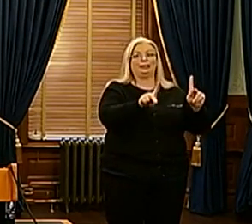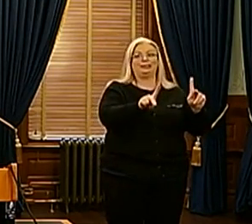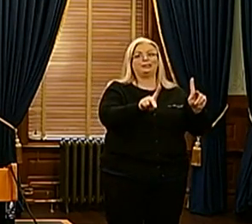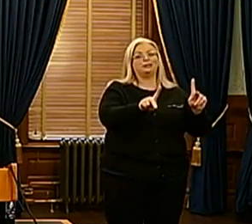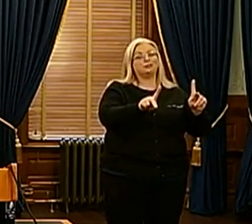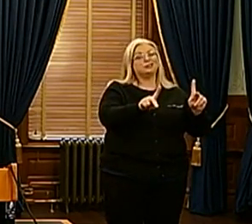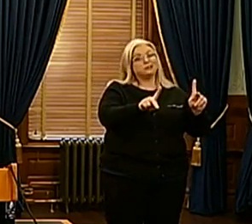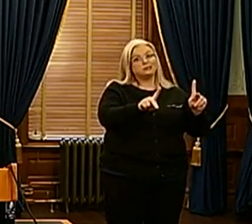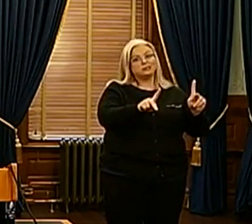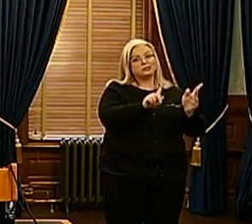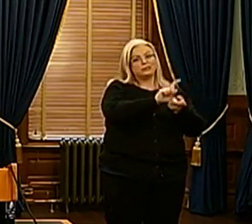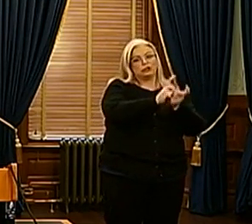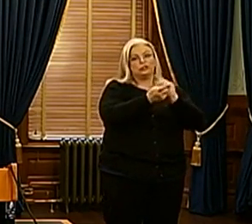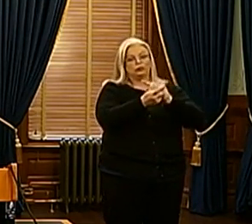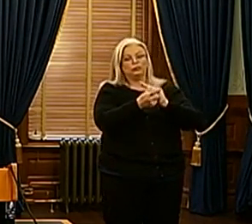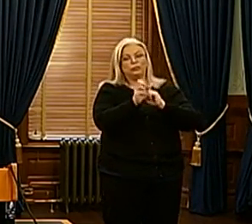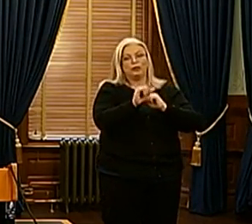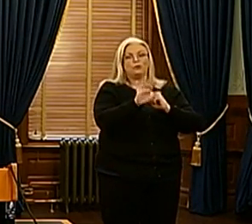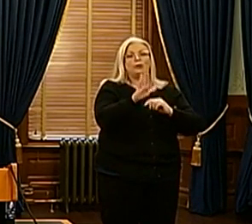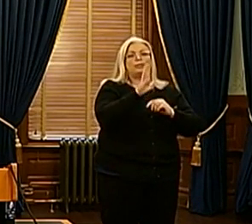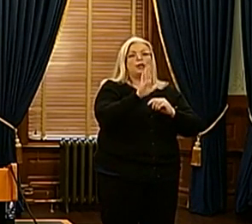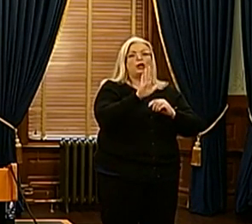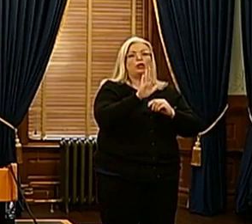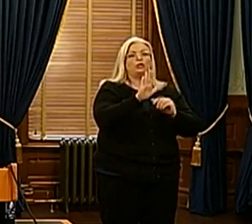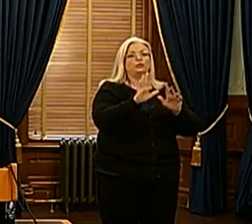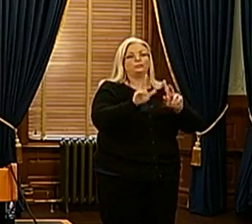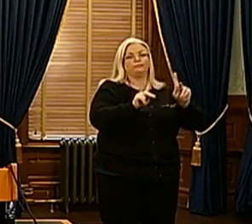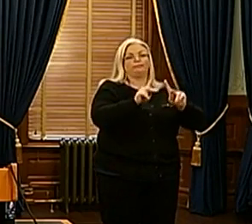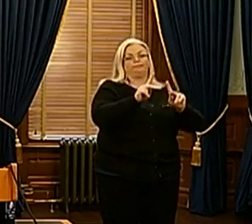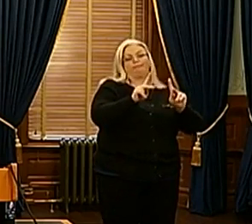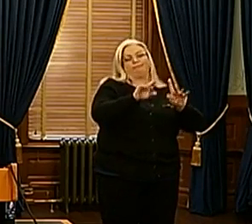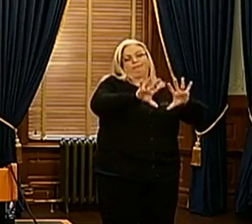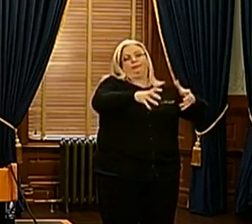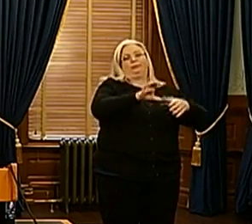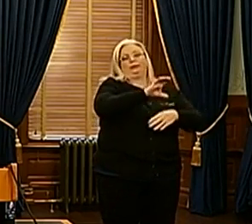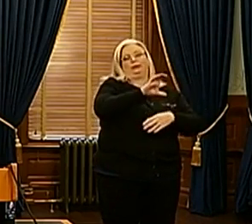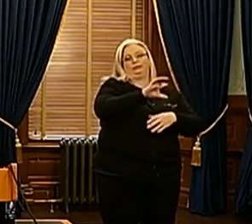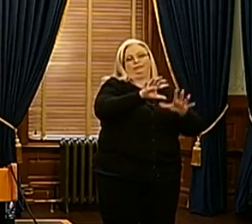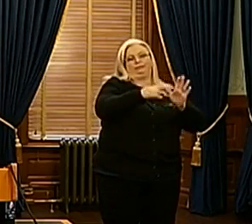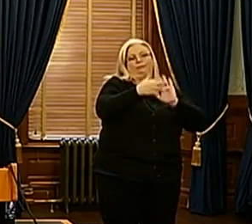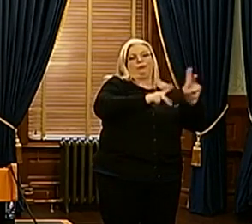such that it would be in their constituents' best interest if they mandate the mask. Thank you.